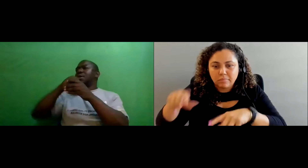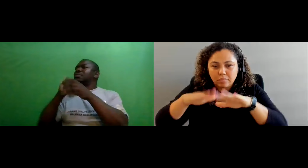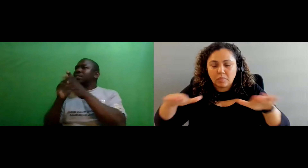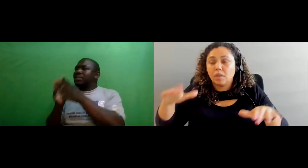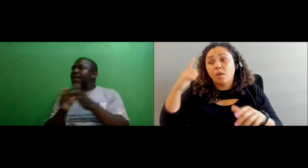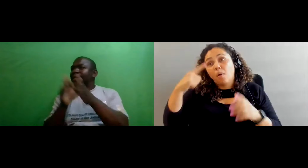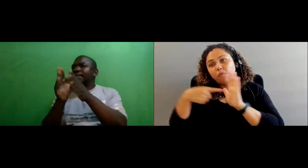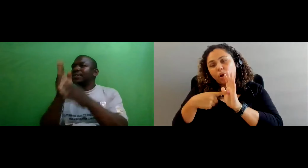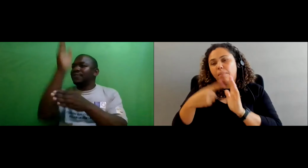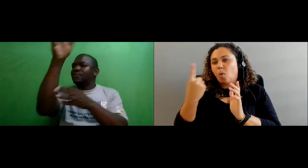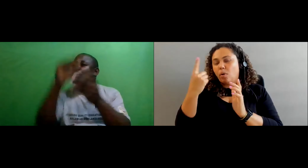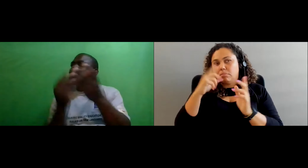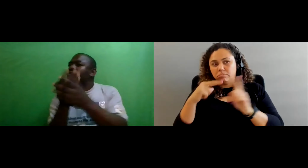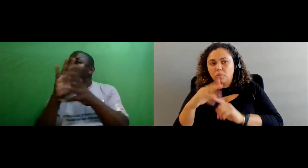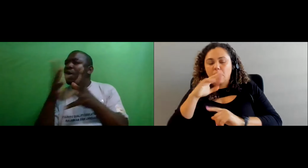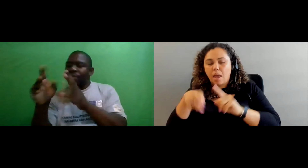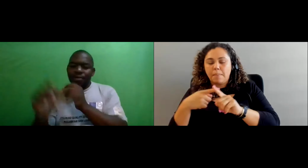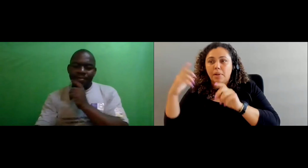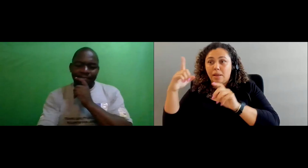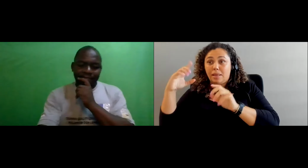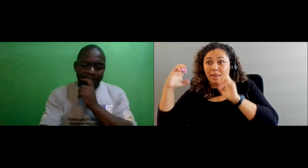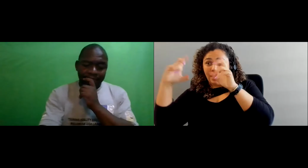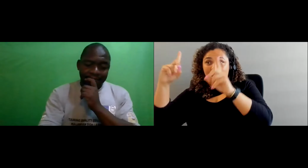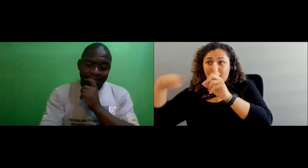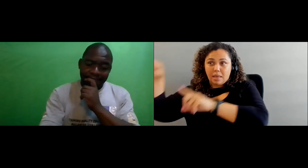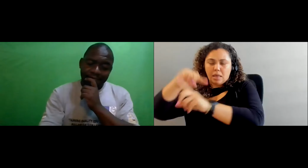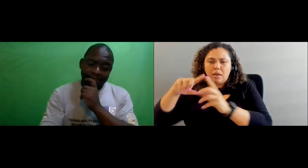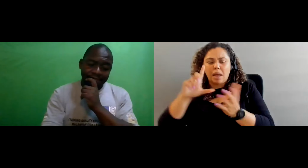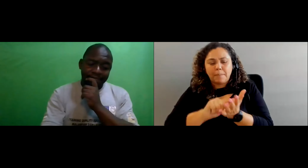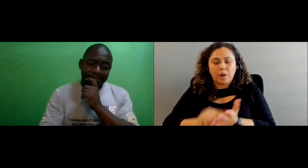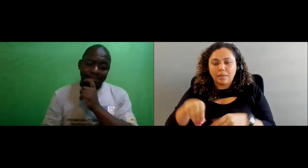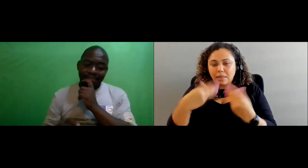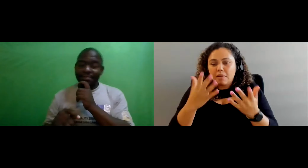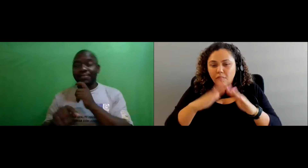printed materials in Braille format. But for deaf children, there was nothing. So this has been like